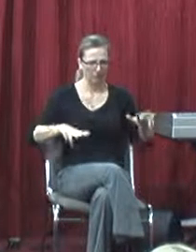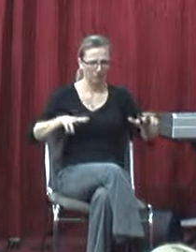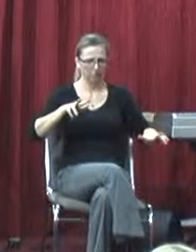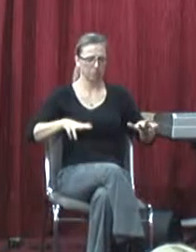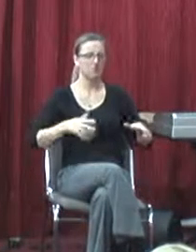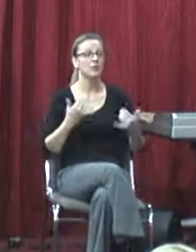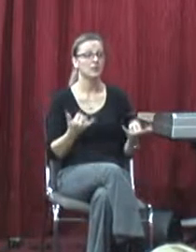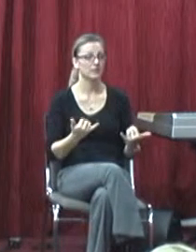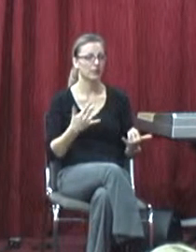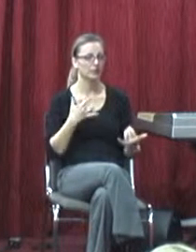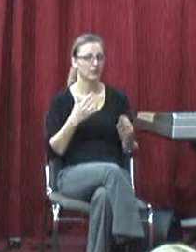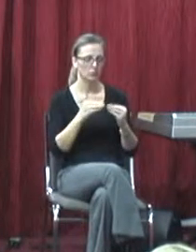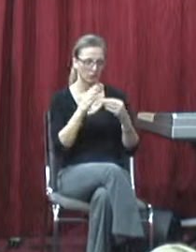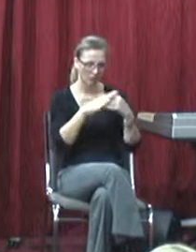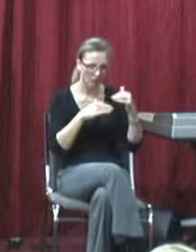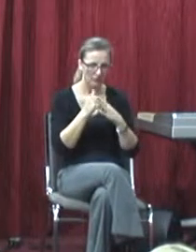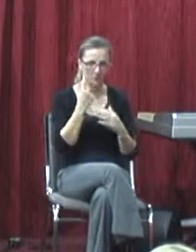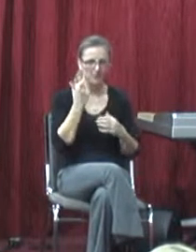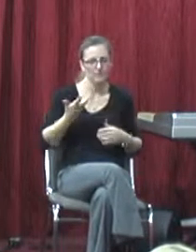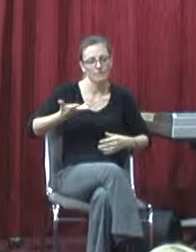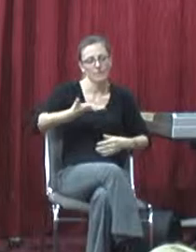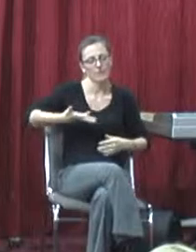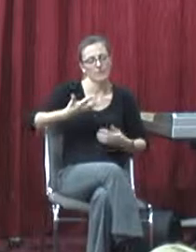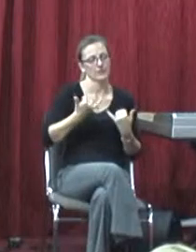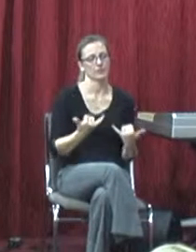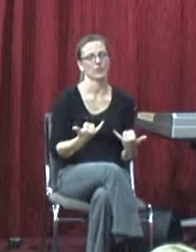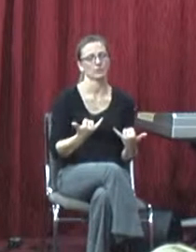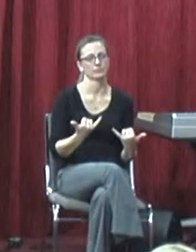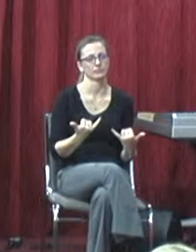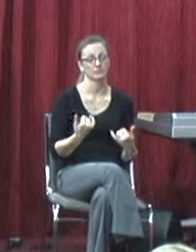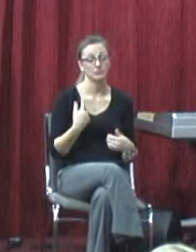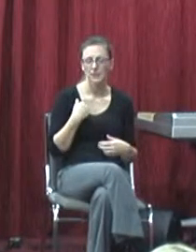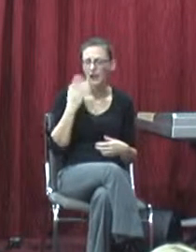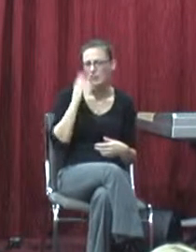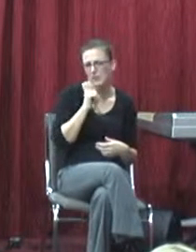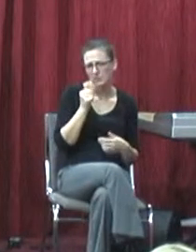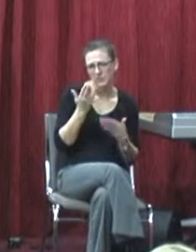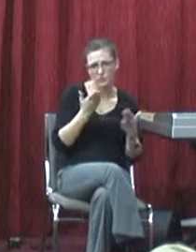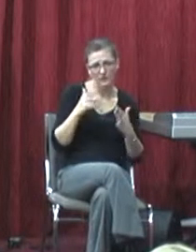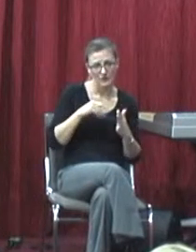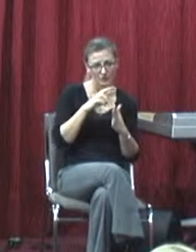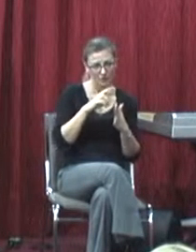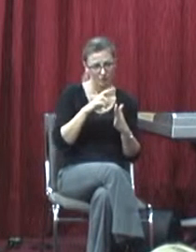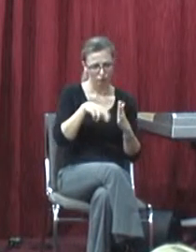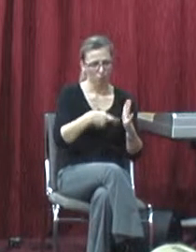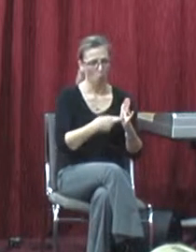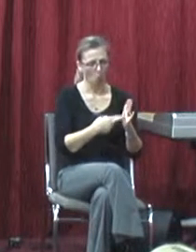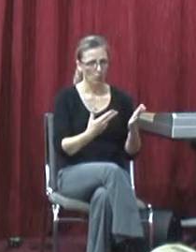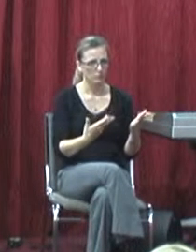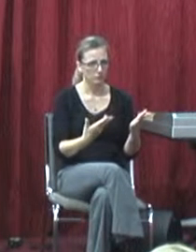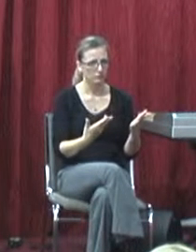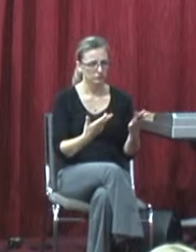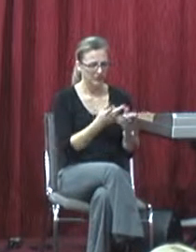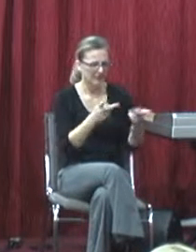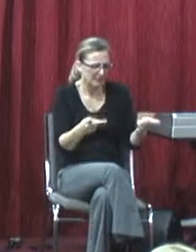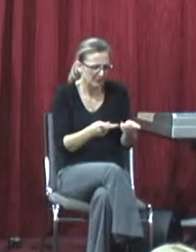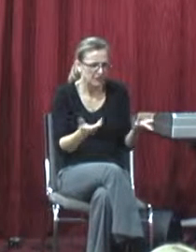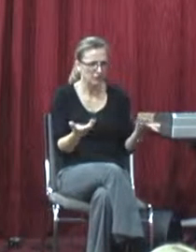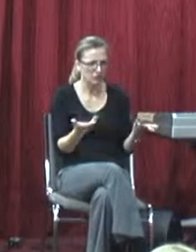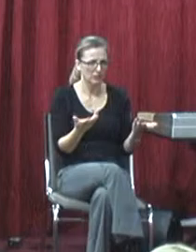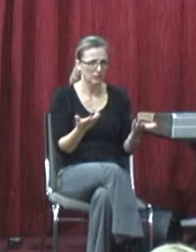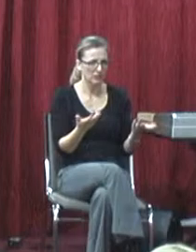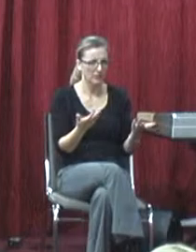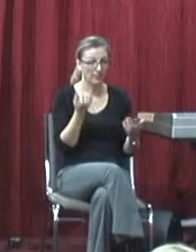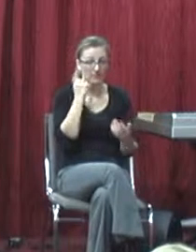So I am submitted, but also I would not be serving in this role, and you hear me use that term, of leading this congregation